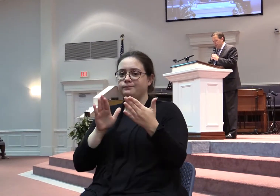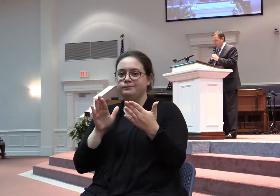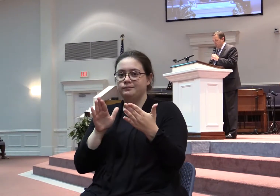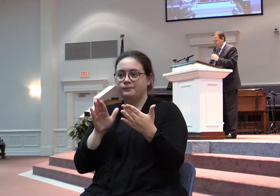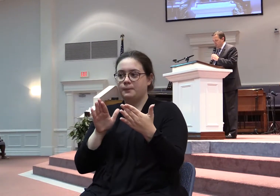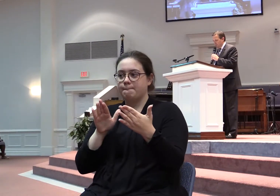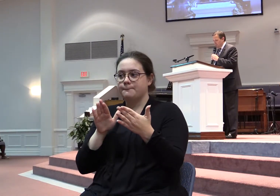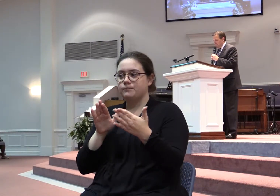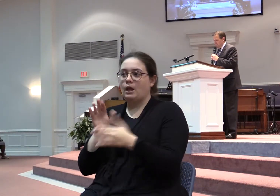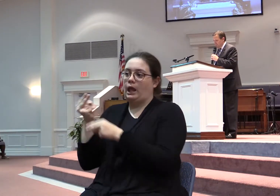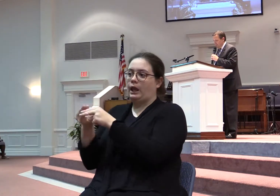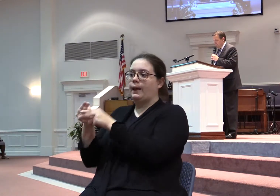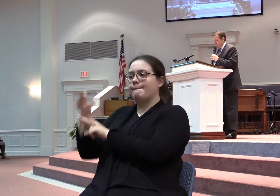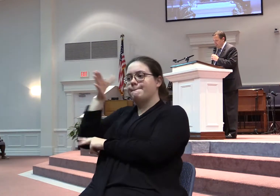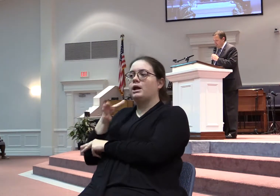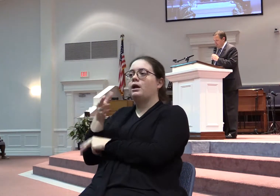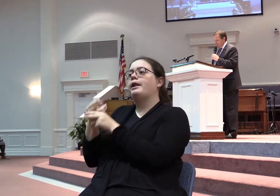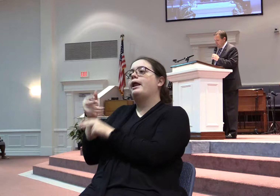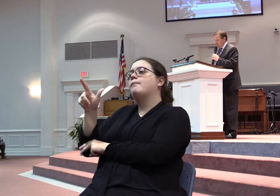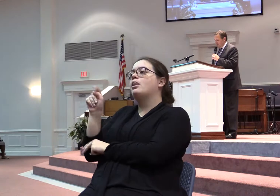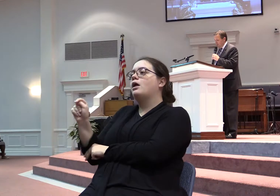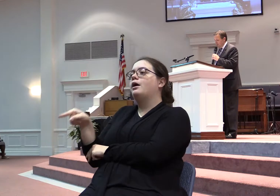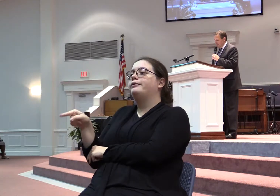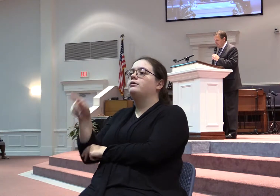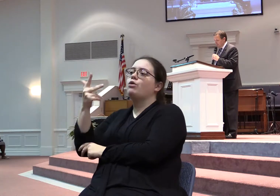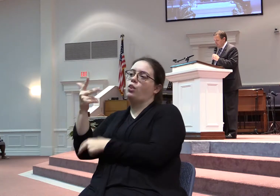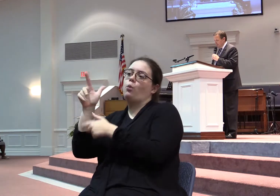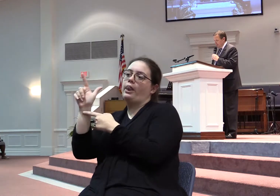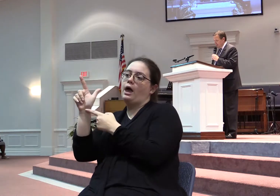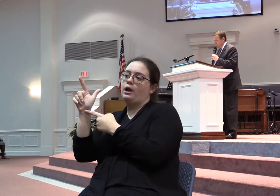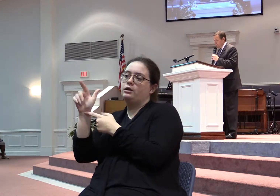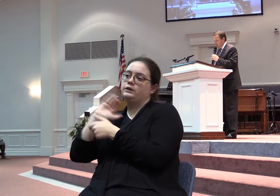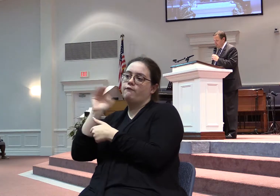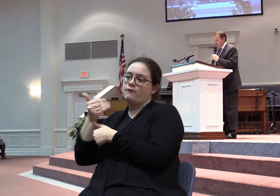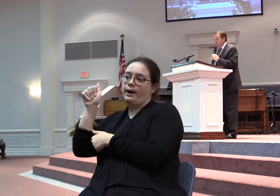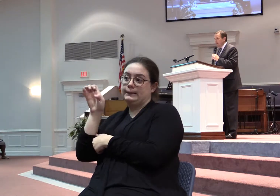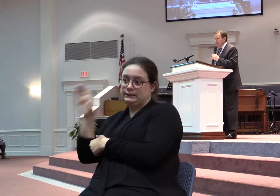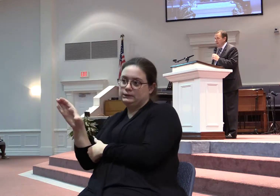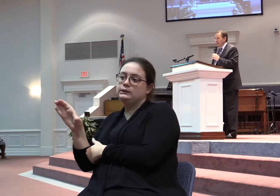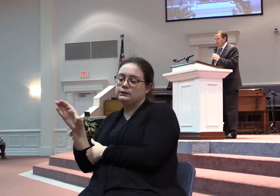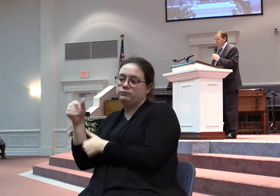His name is simple, contains only three letters of our alphabet,